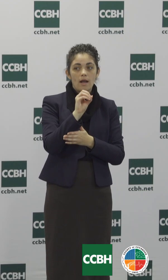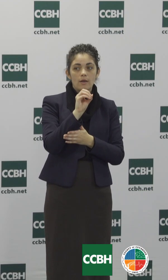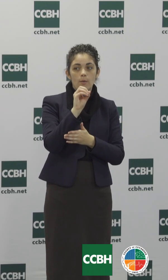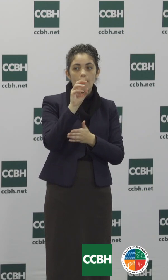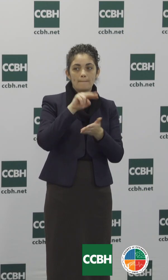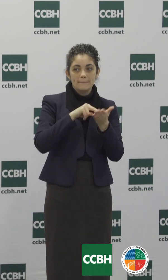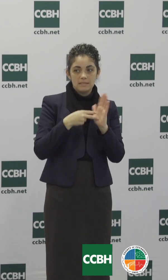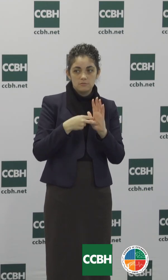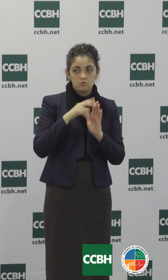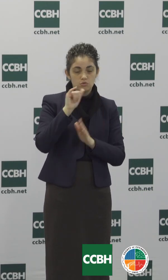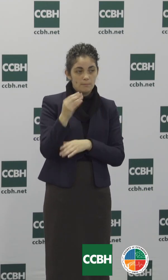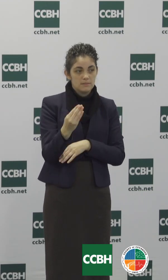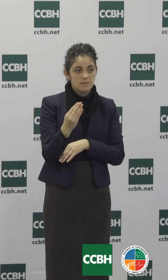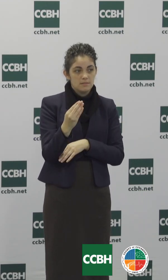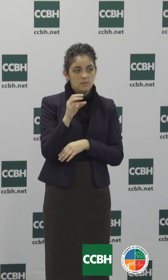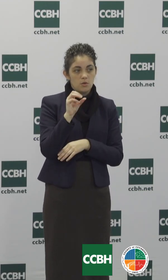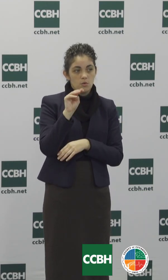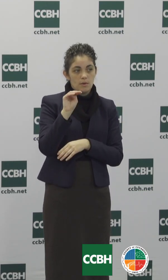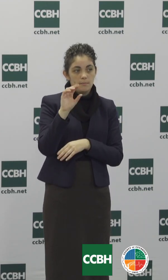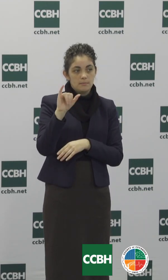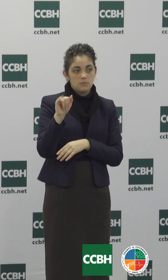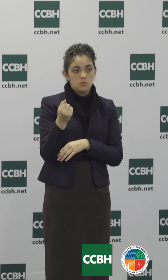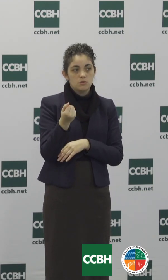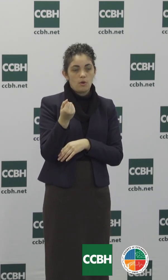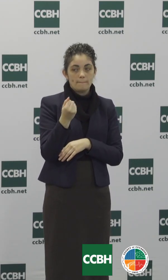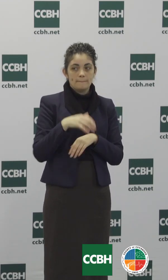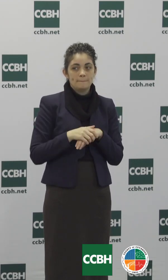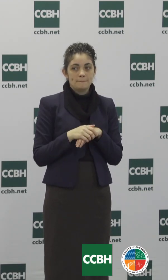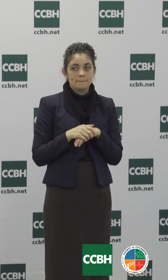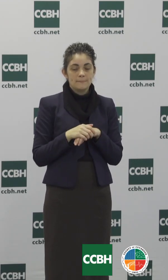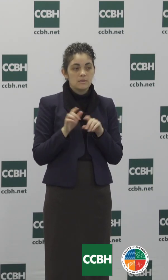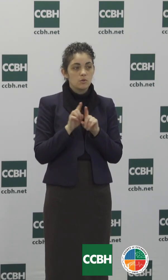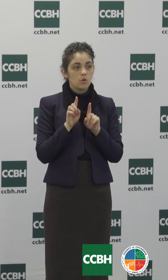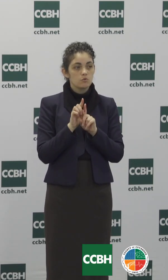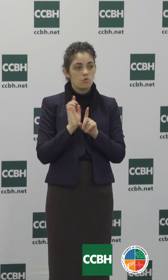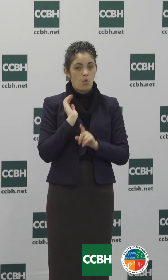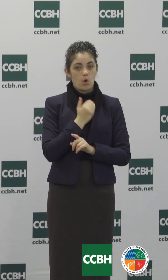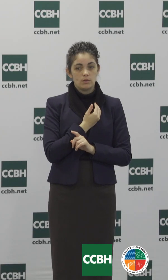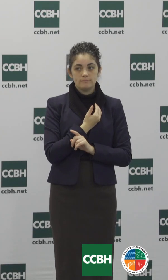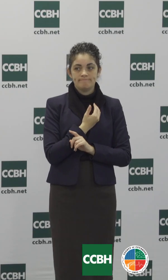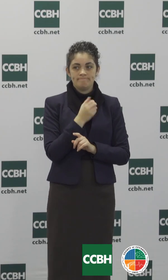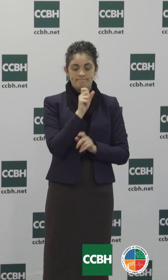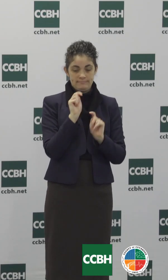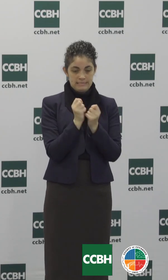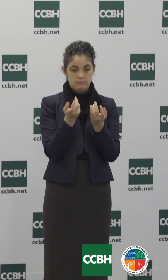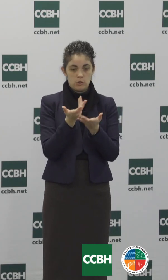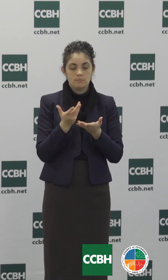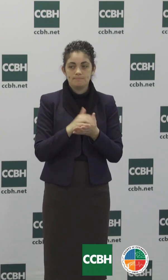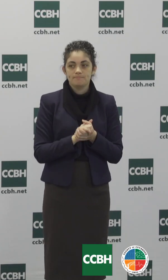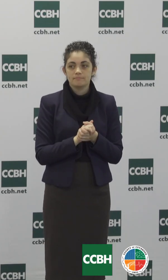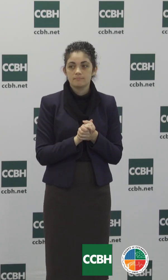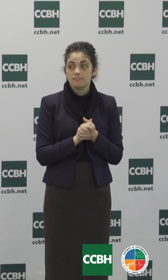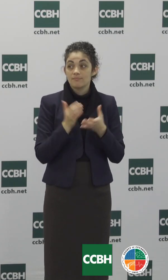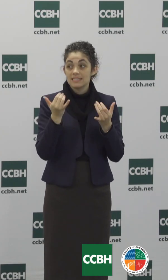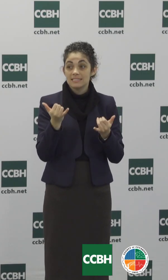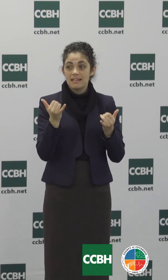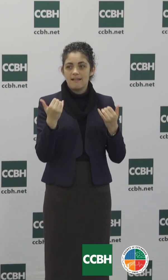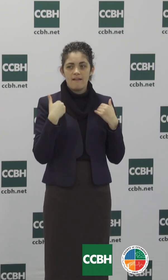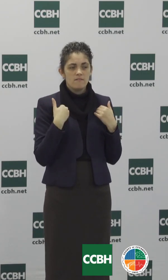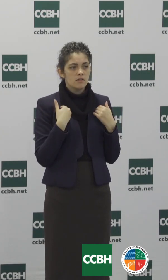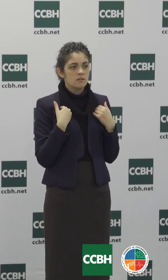Jobs. And then I also want to thank especially our County Skill Up team. I'm joined here